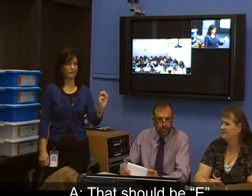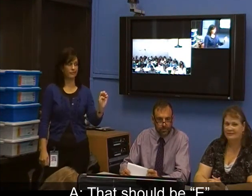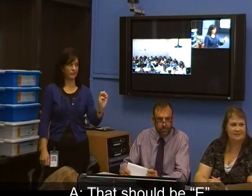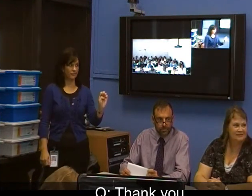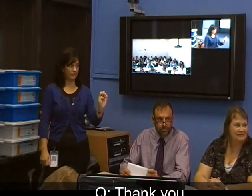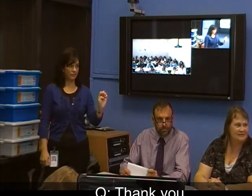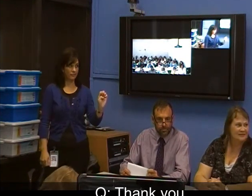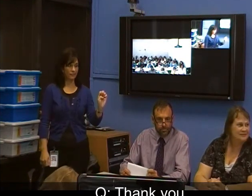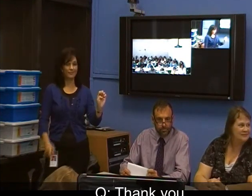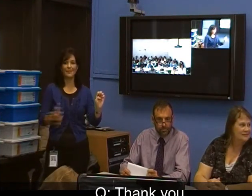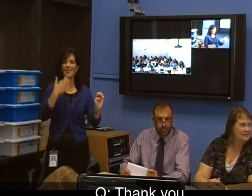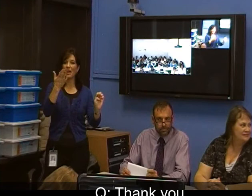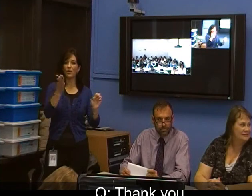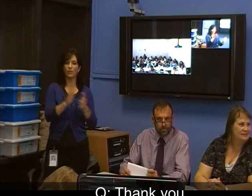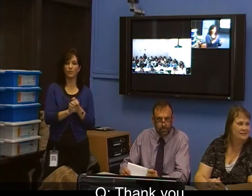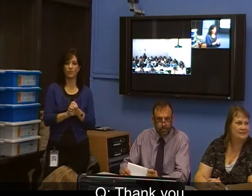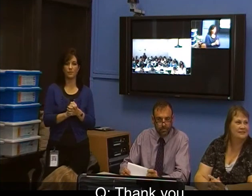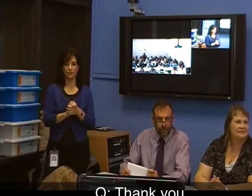Thank you.